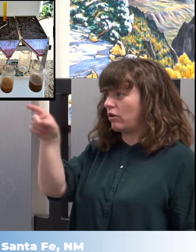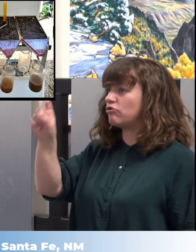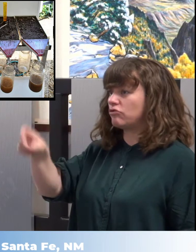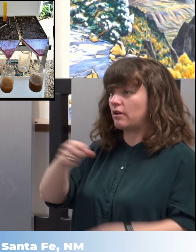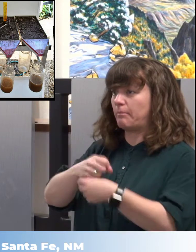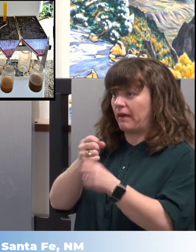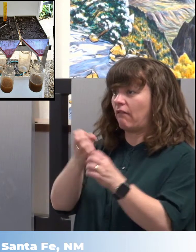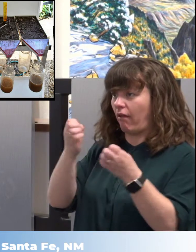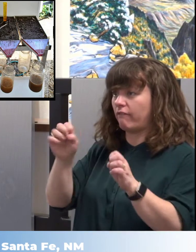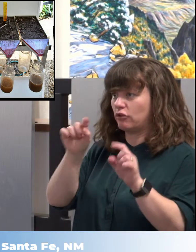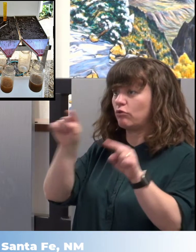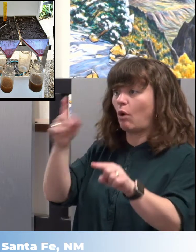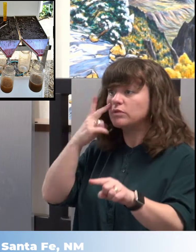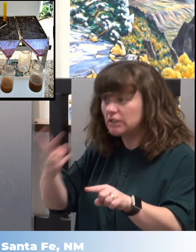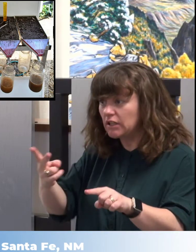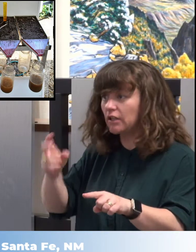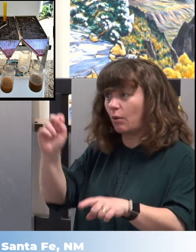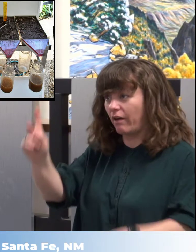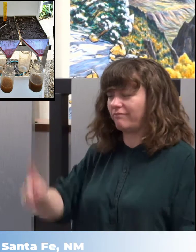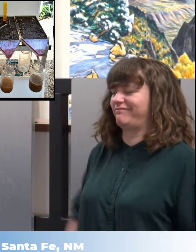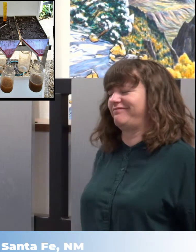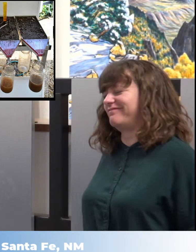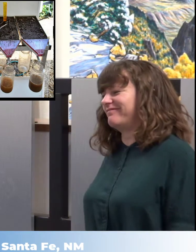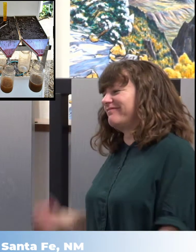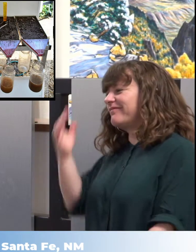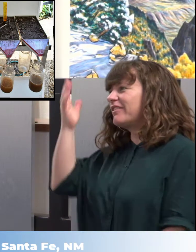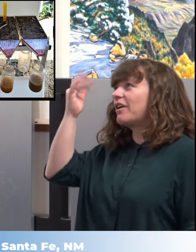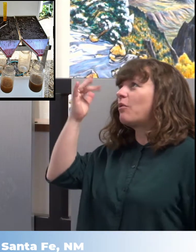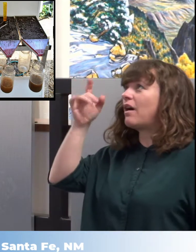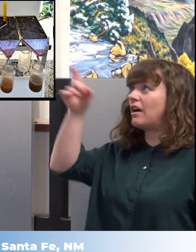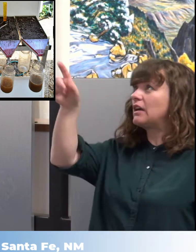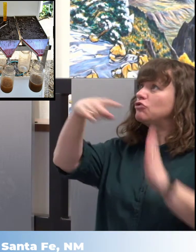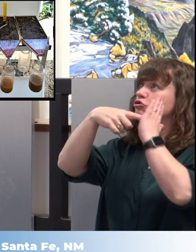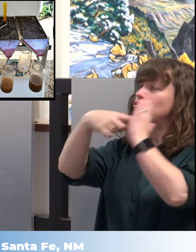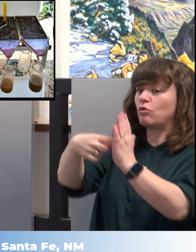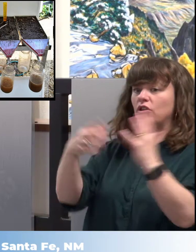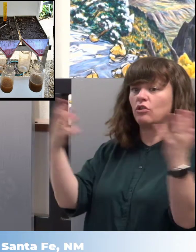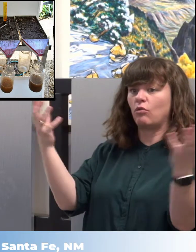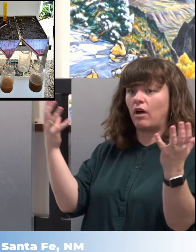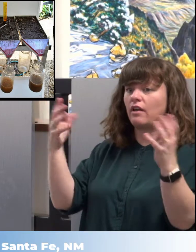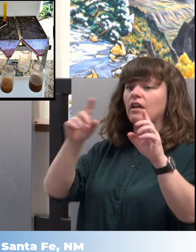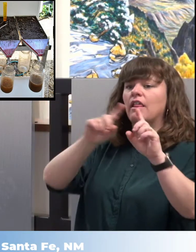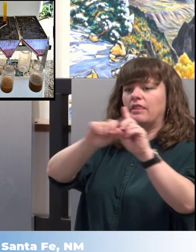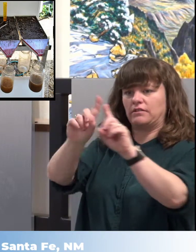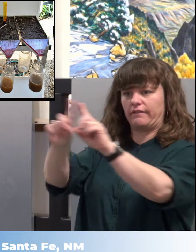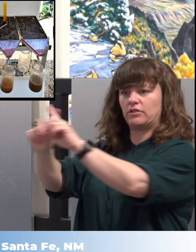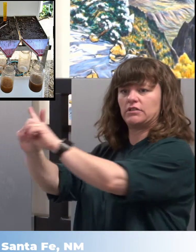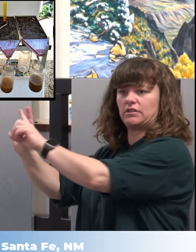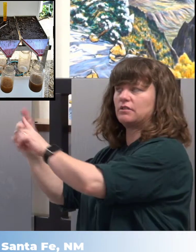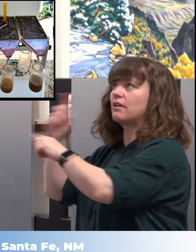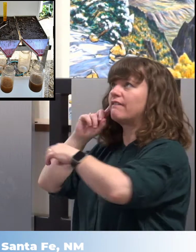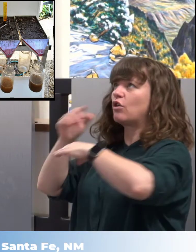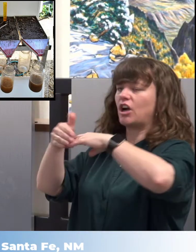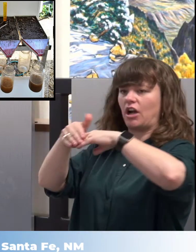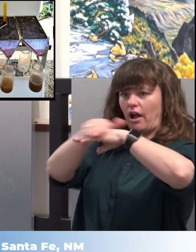somewhere and see one. Because what it is showing you is the differences in cover,